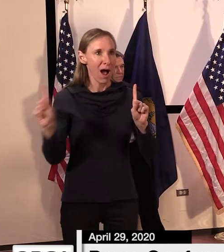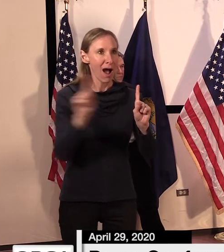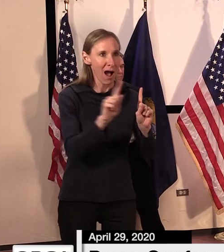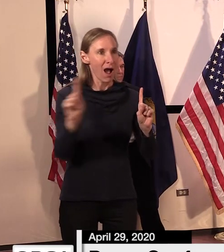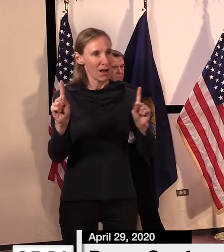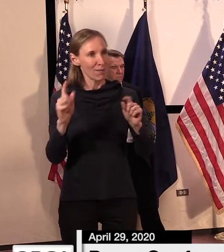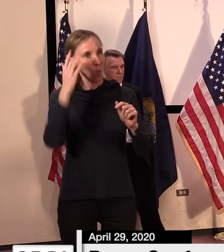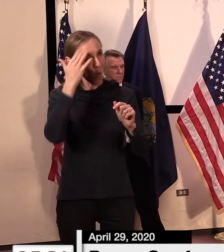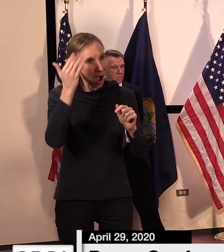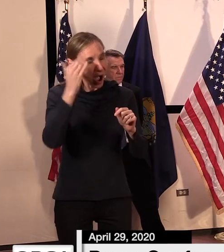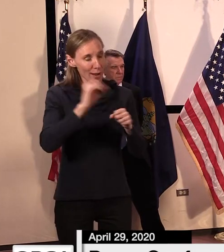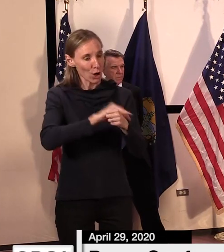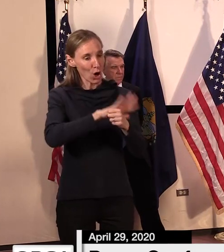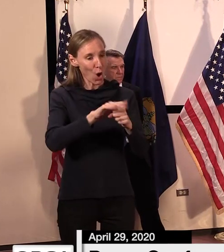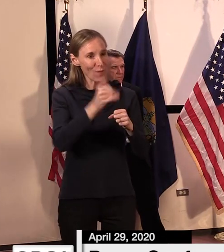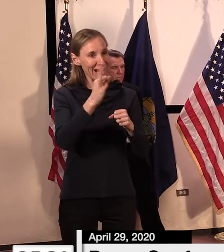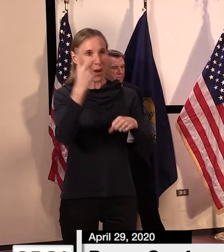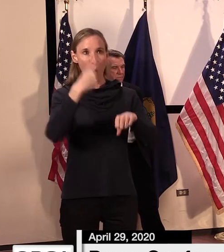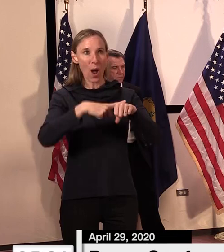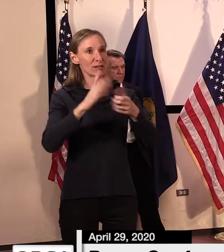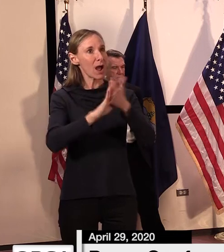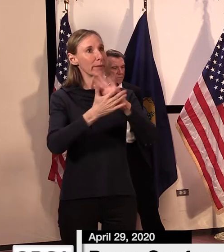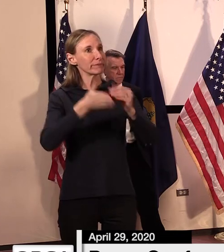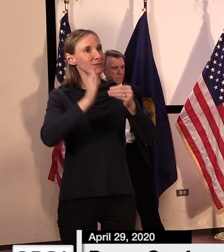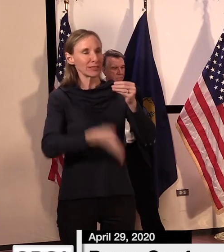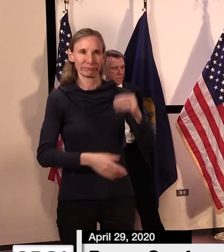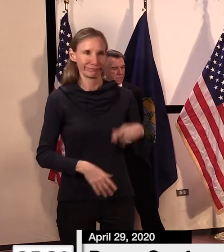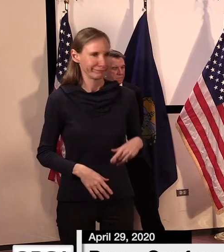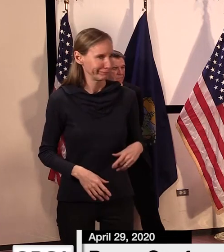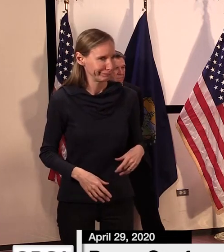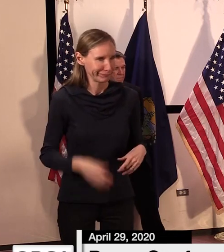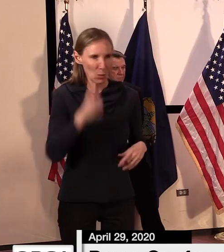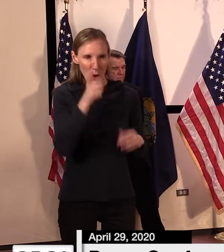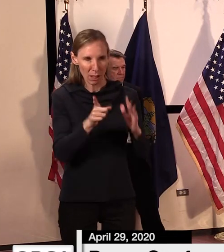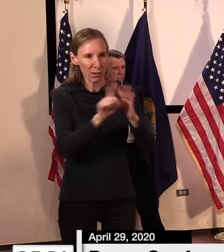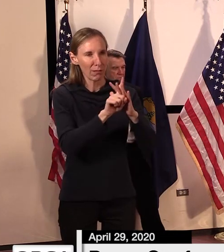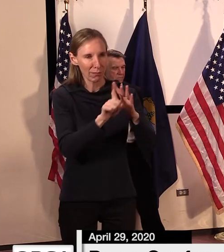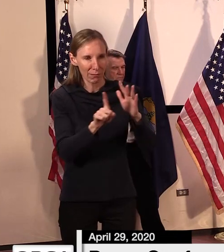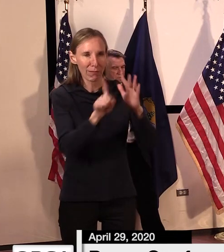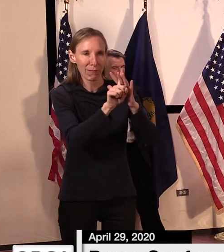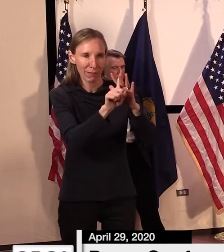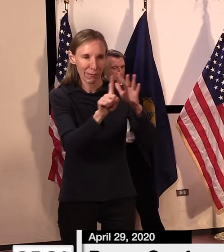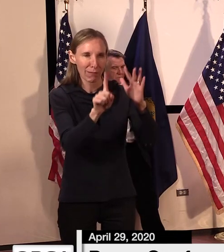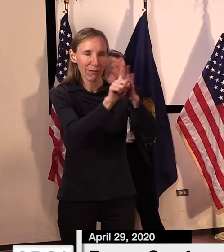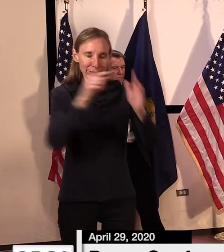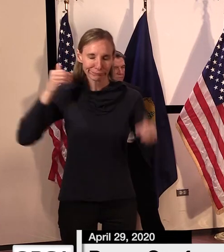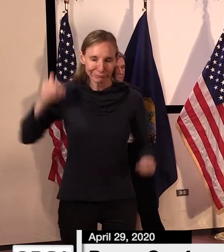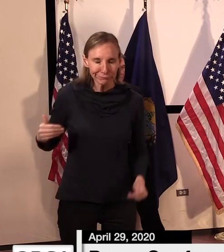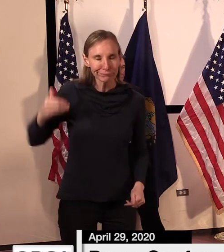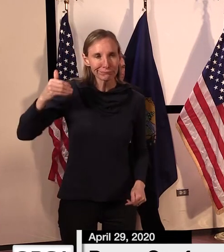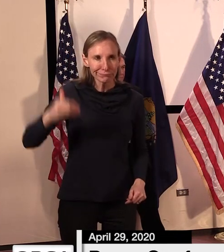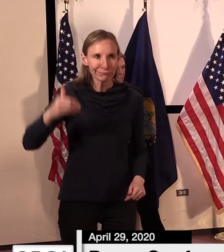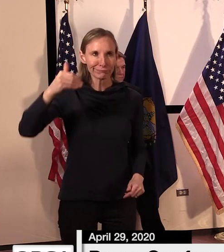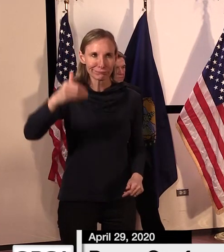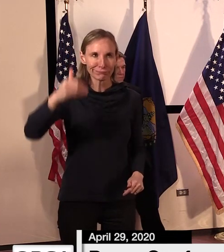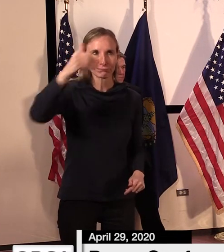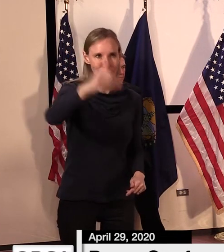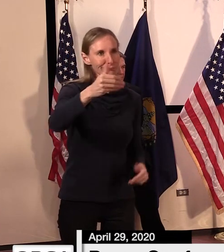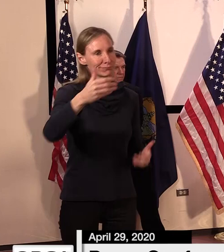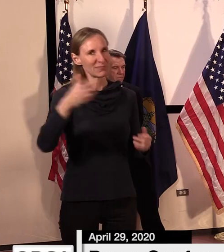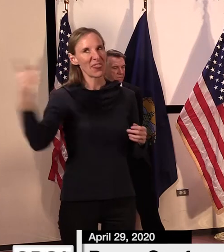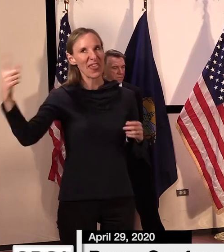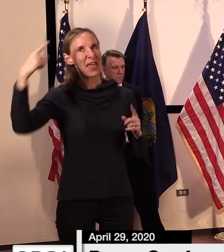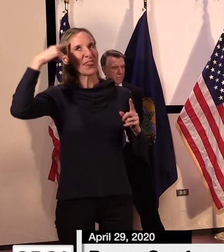the human race. So it remains to be seen if some of those predictions would be true or not true. It's really hard to guess on